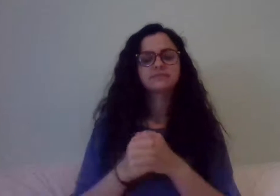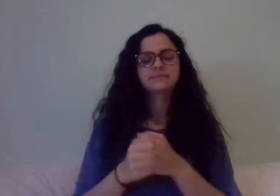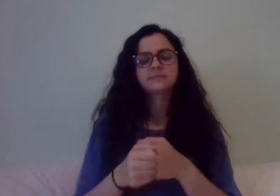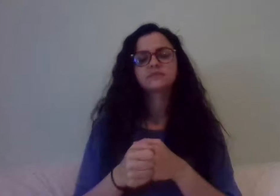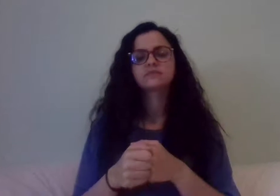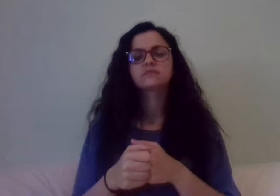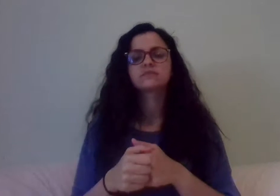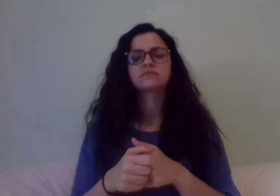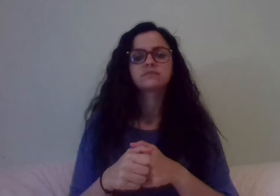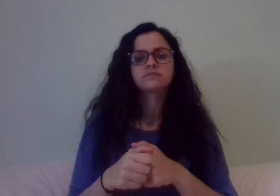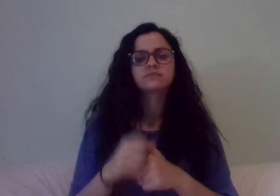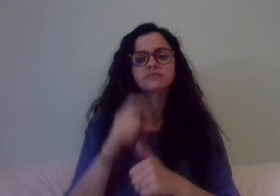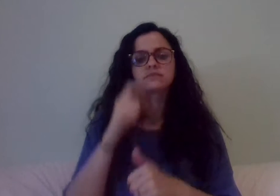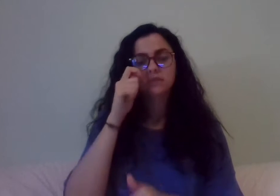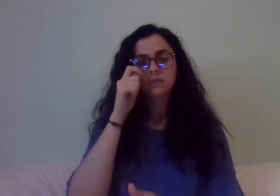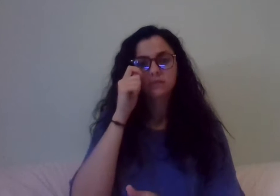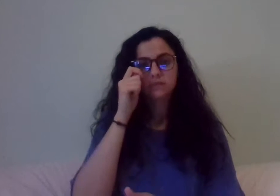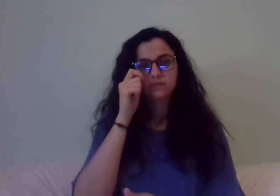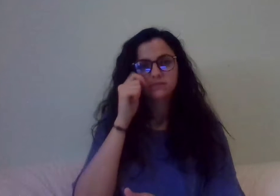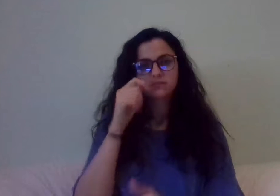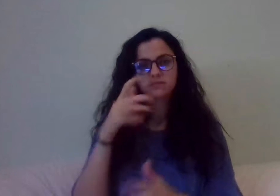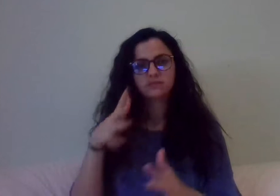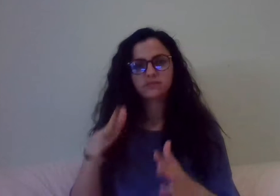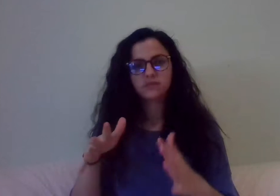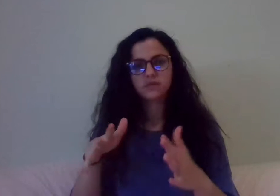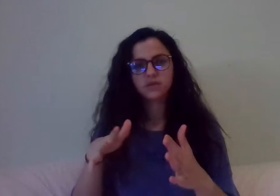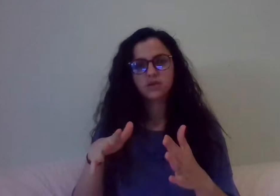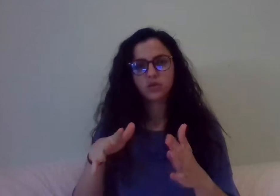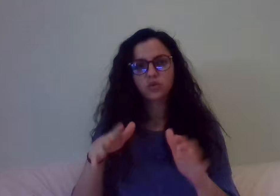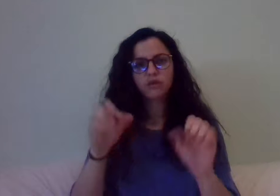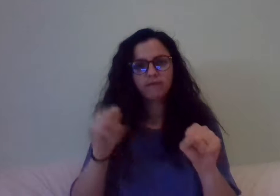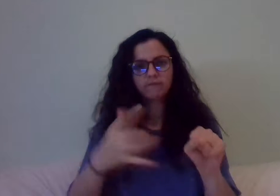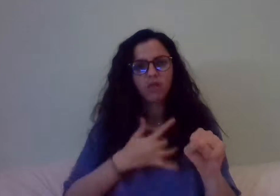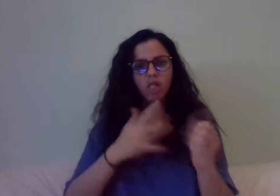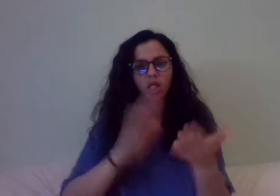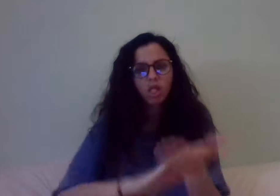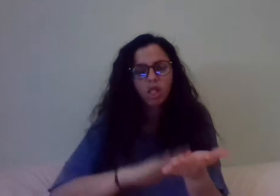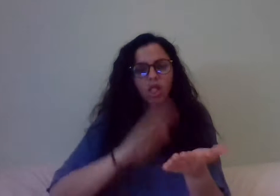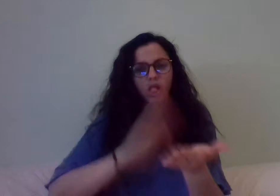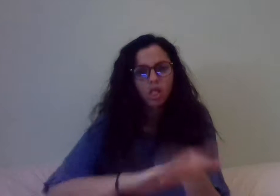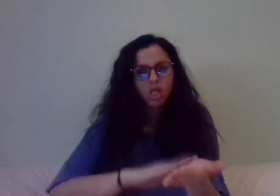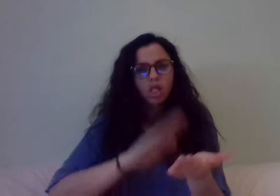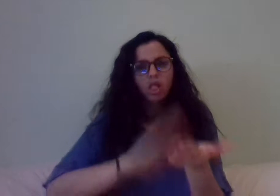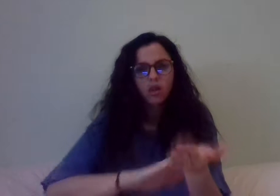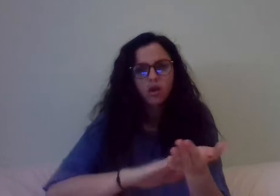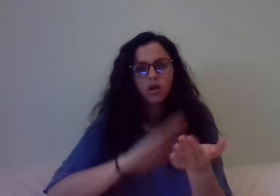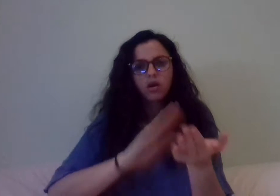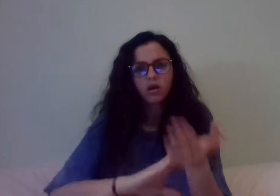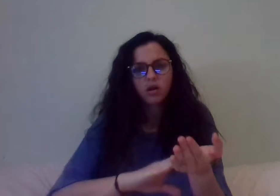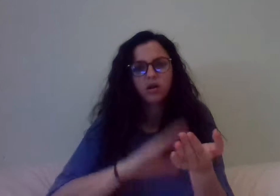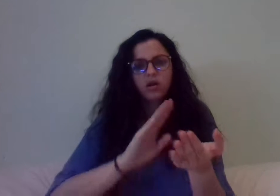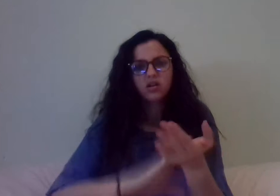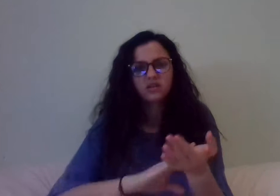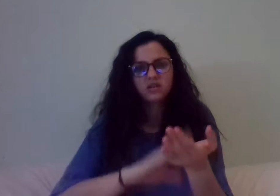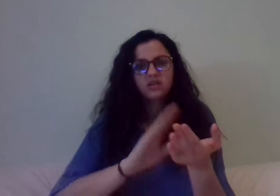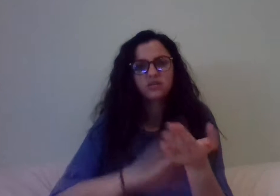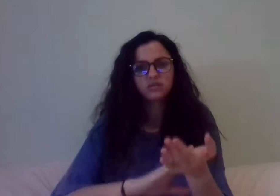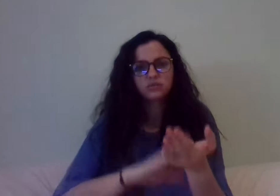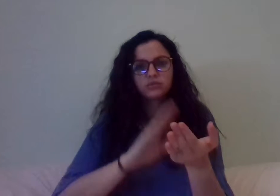And there's a certain pulsation in that music. There's a certain rhythm that's kept to imitate the notion of the